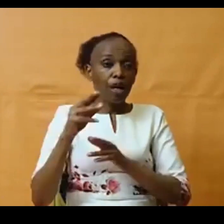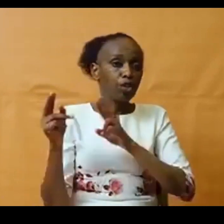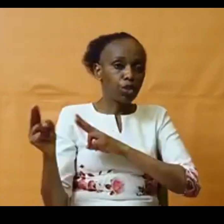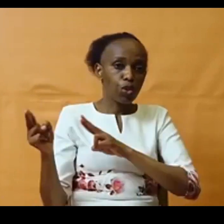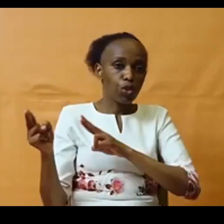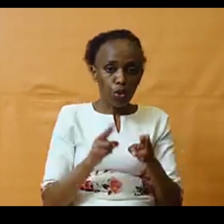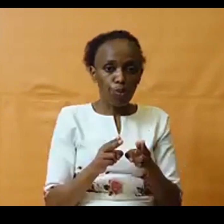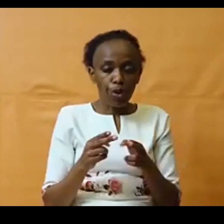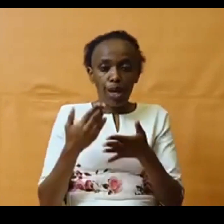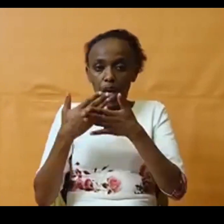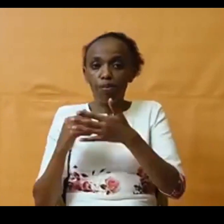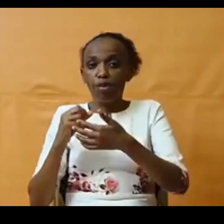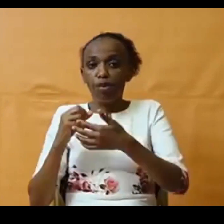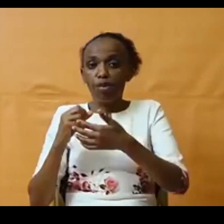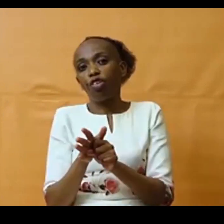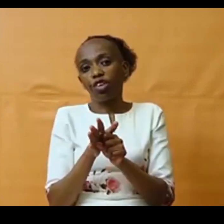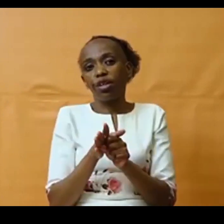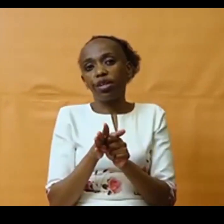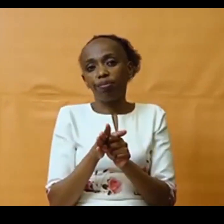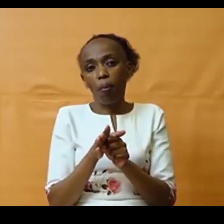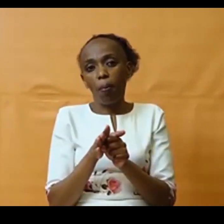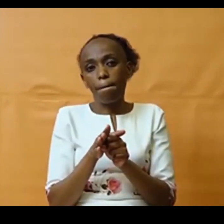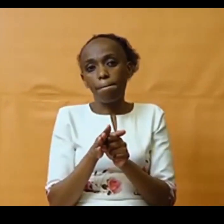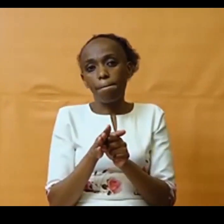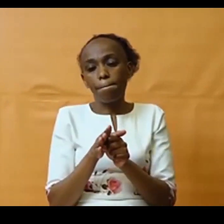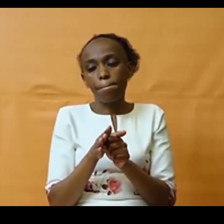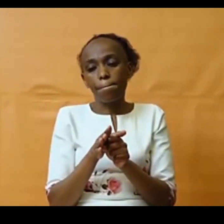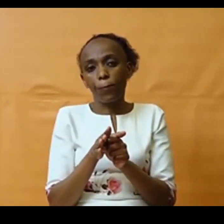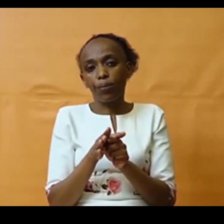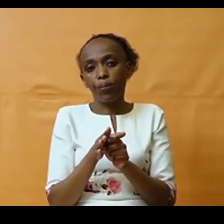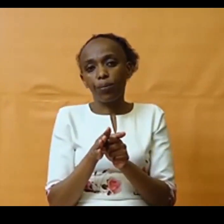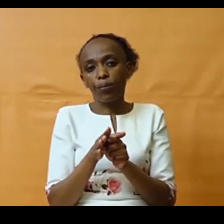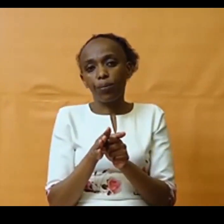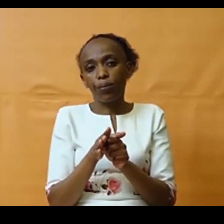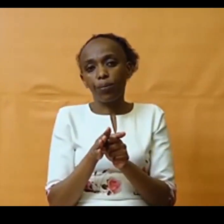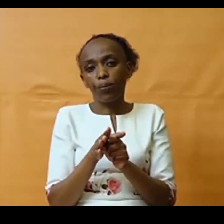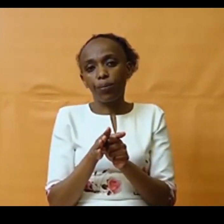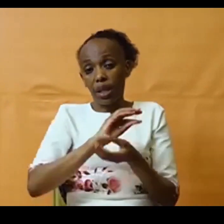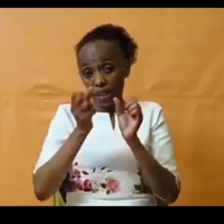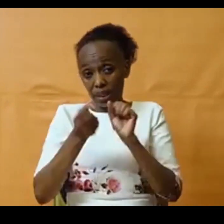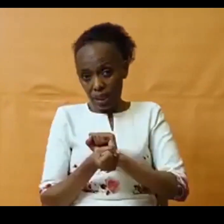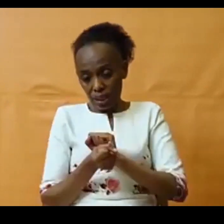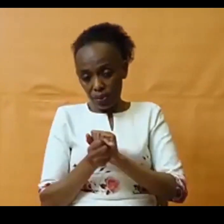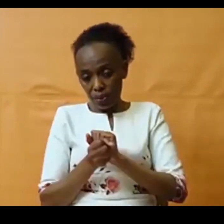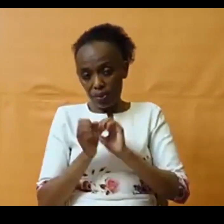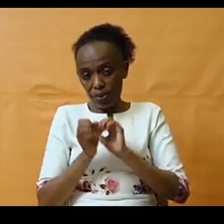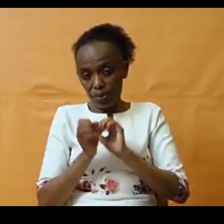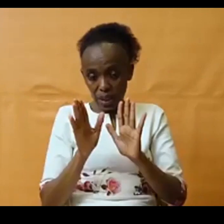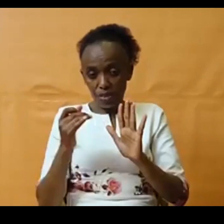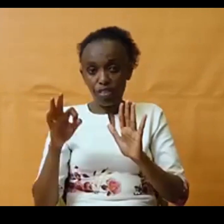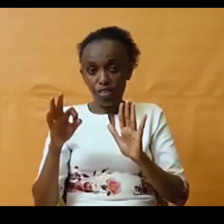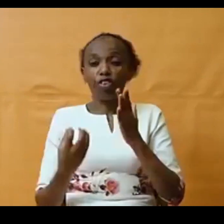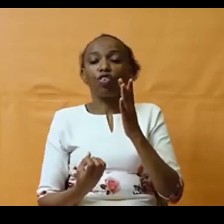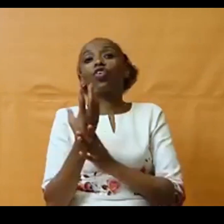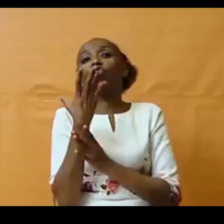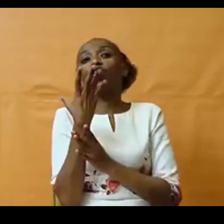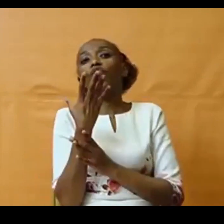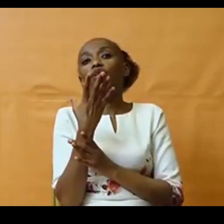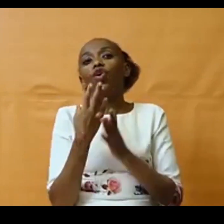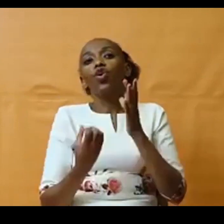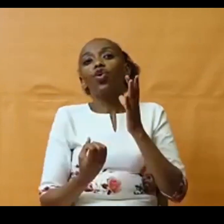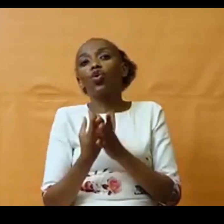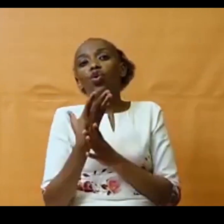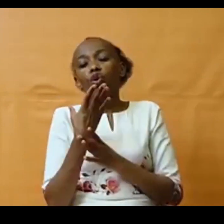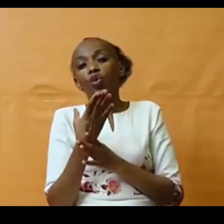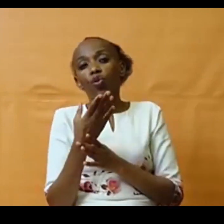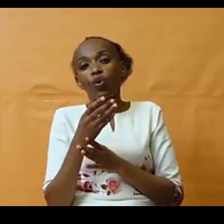before COVID-19, there should have been significant room for growth that was much